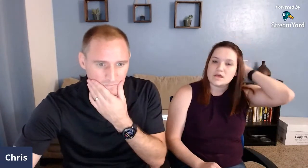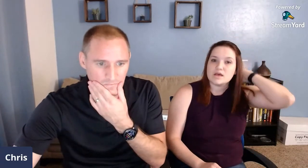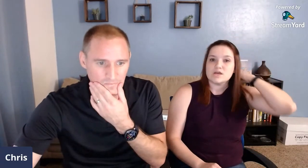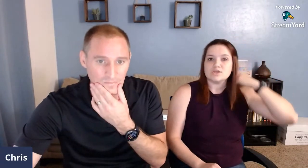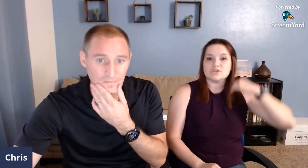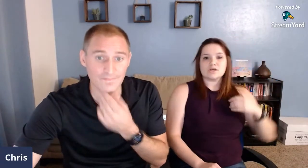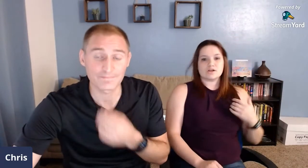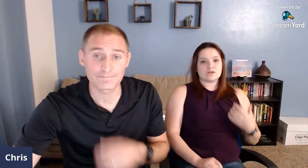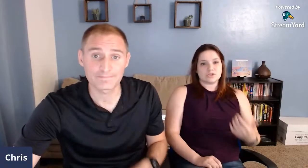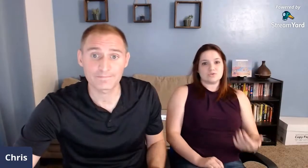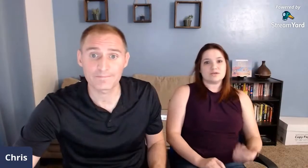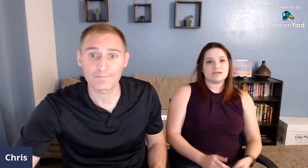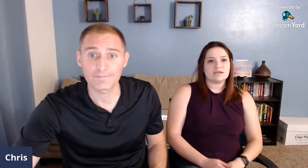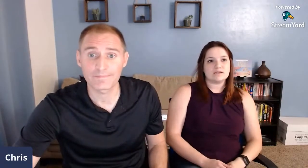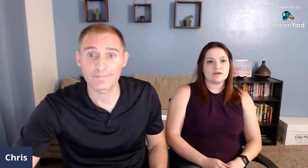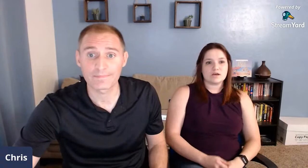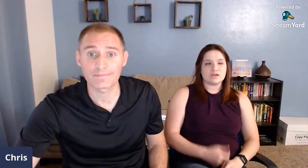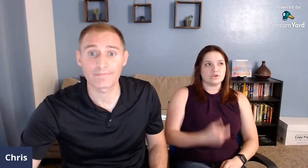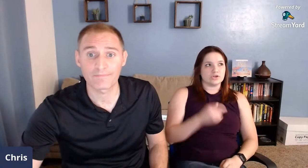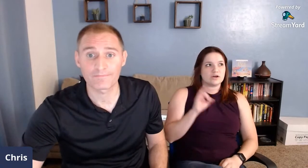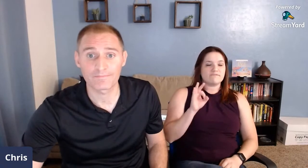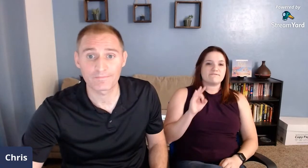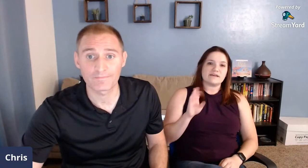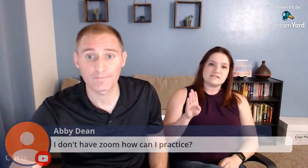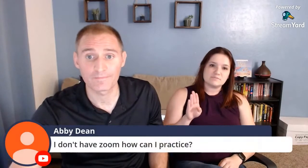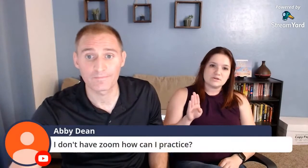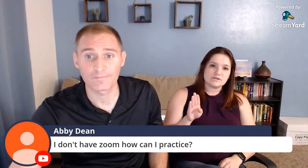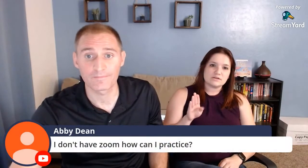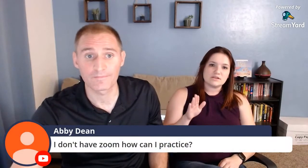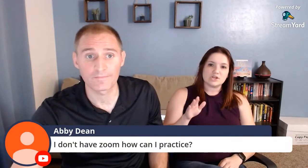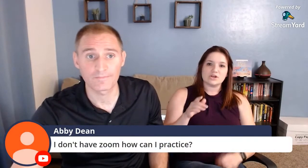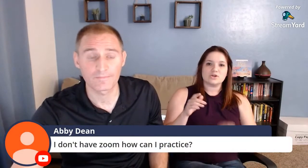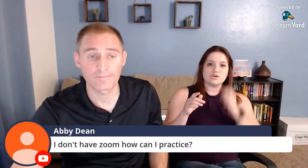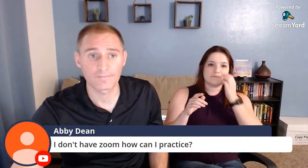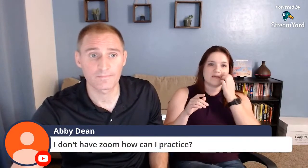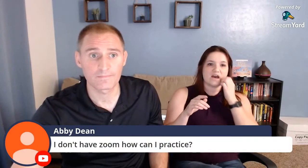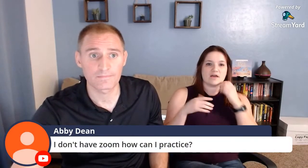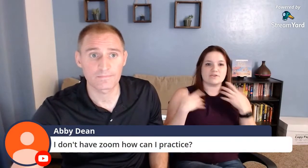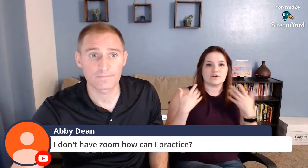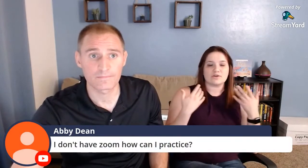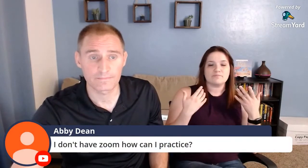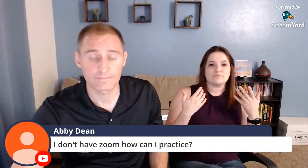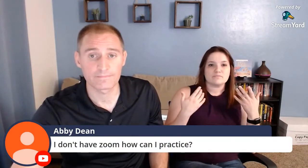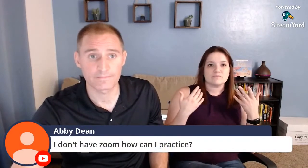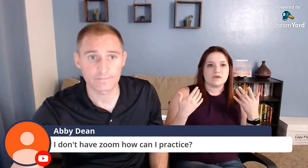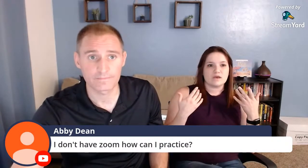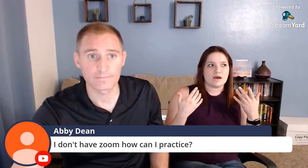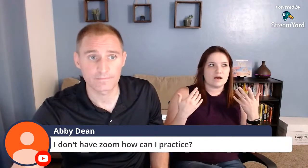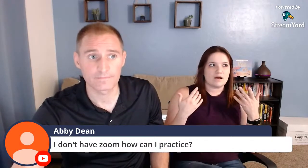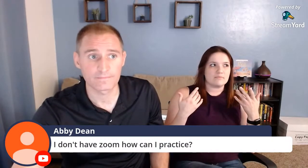So there, you can look on Facebook. There could be other